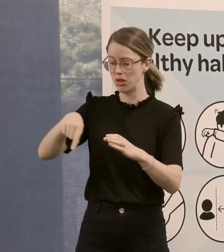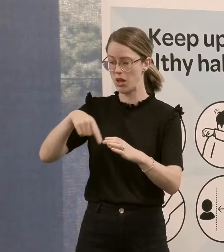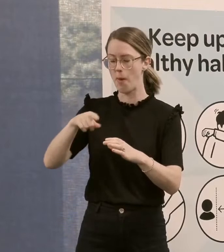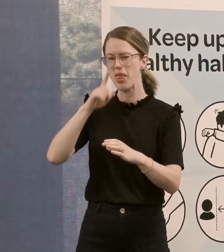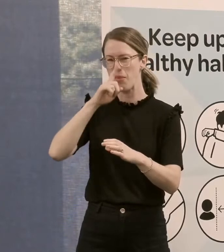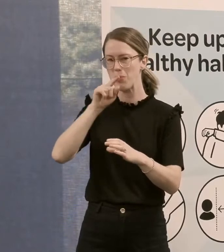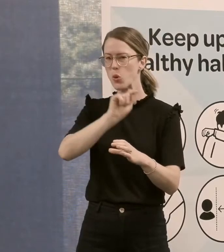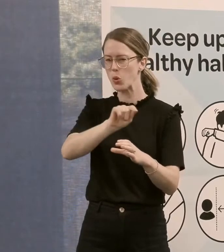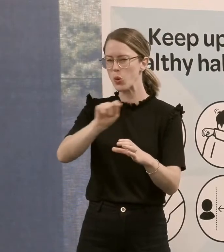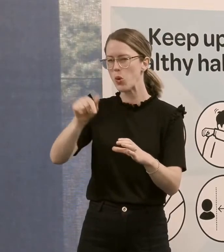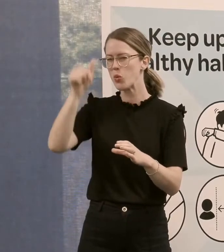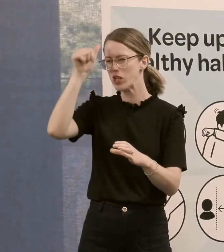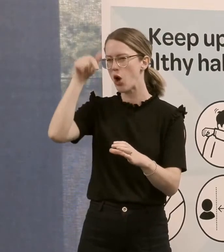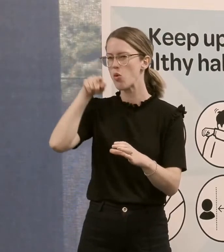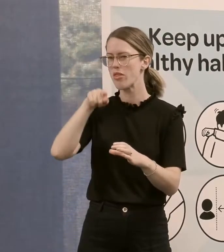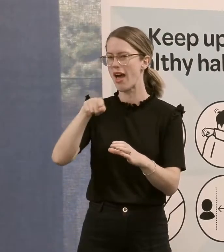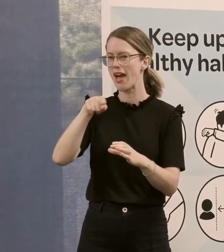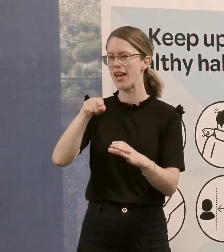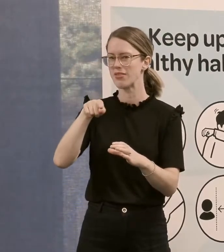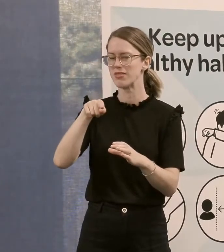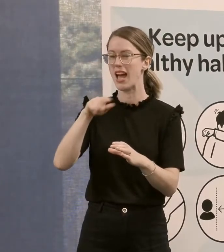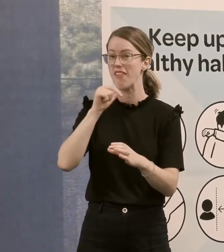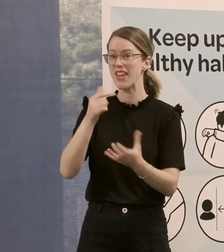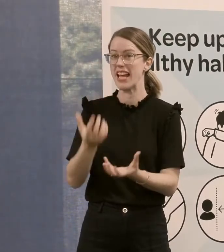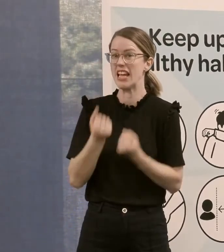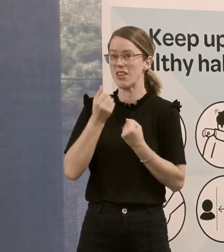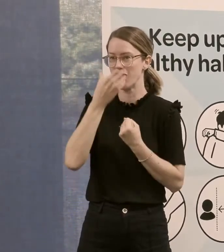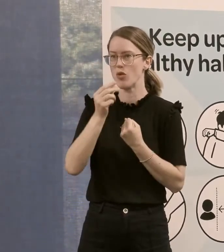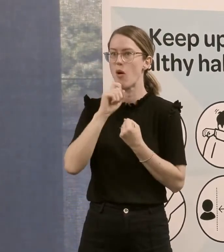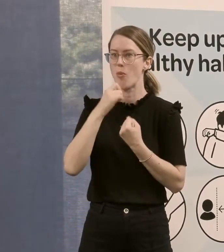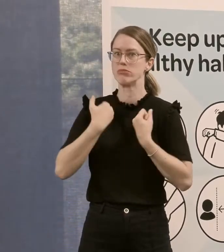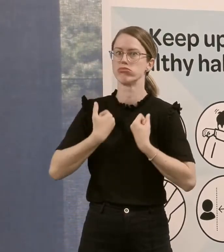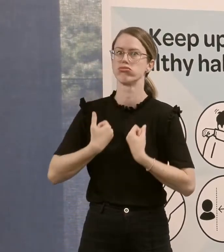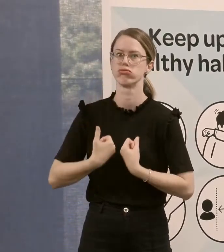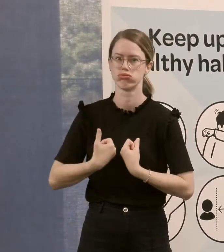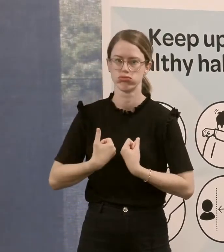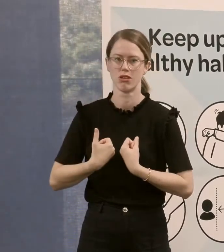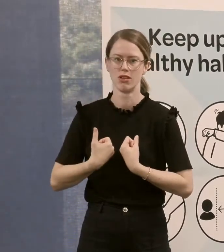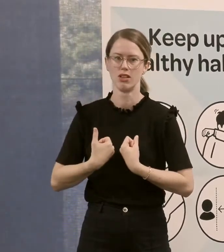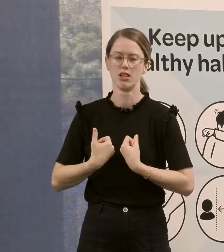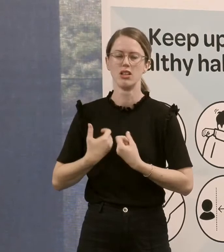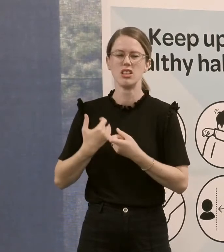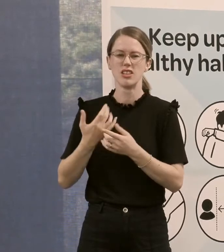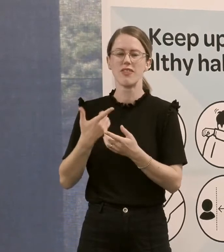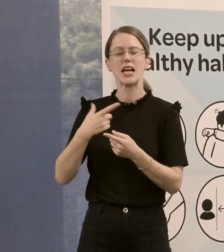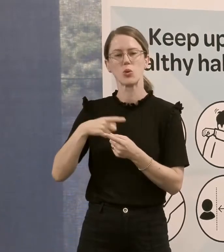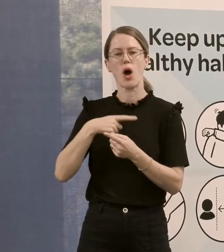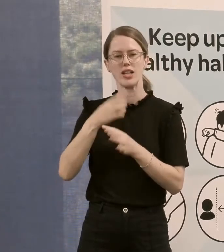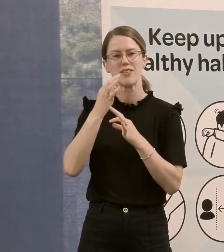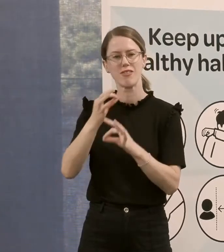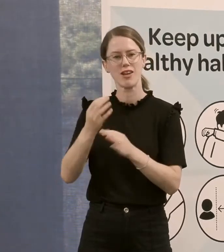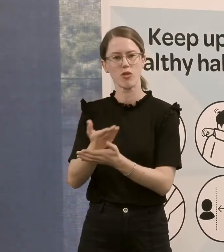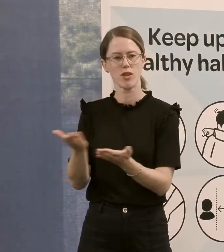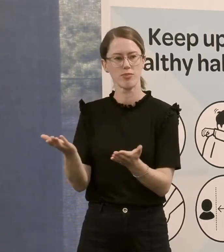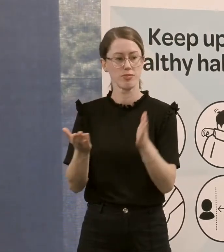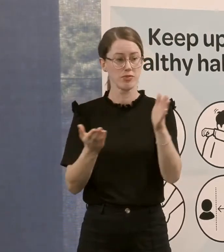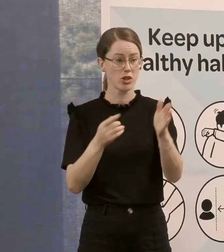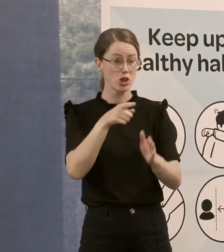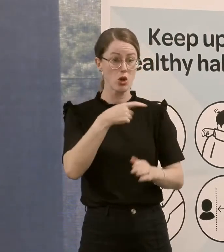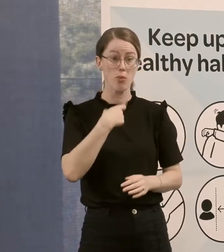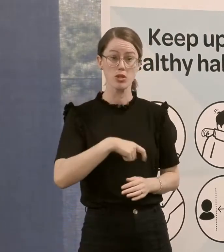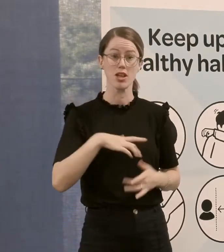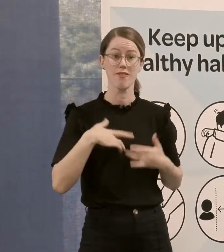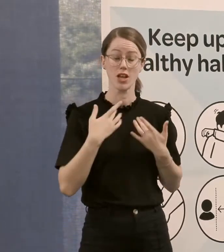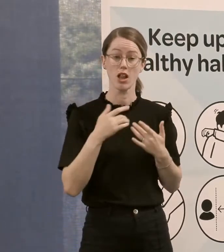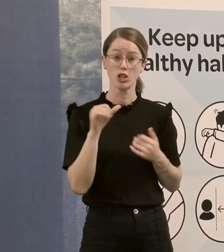who we know would have the worst outcomes if they did get the flu, and so that's who the free vaccination is focused on. Do you personally think